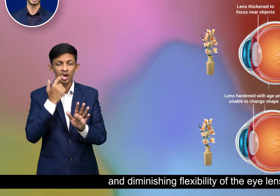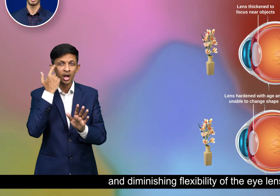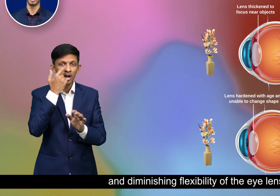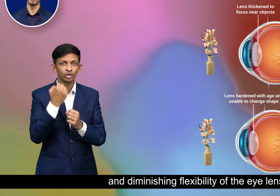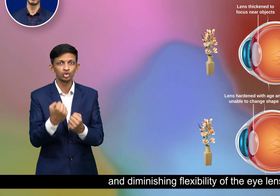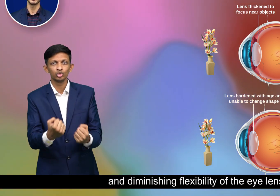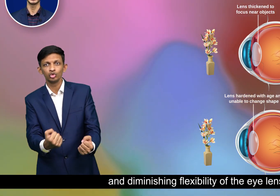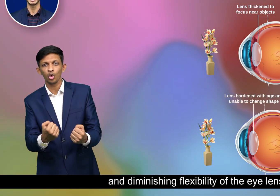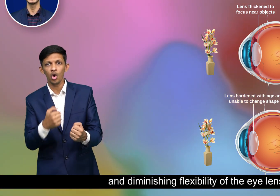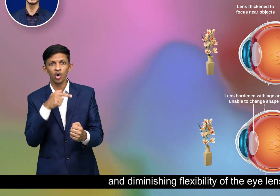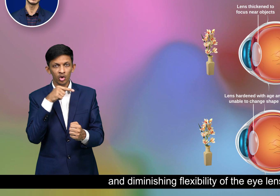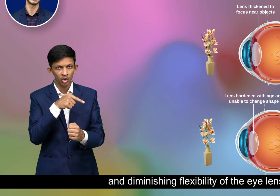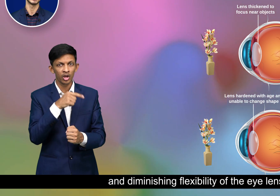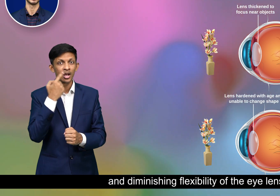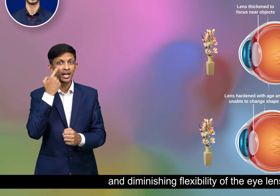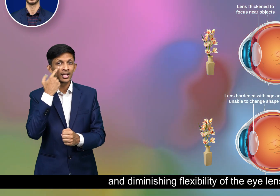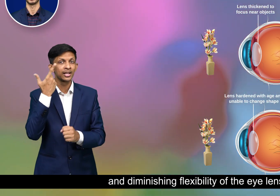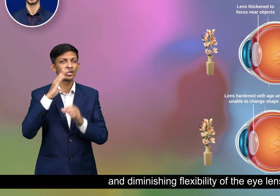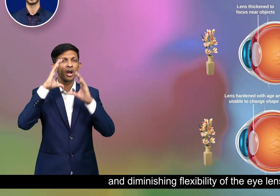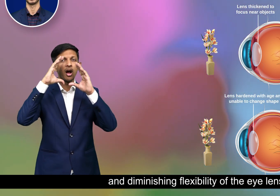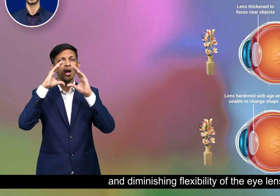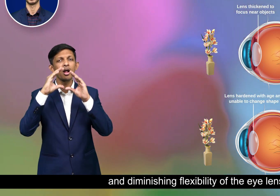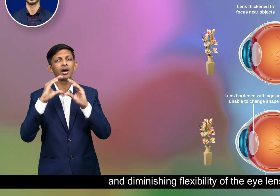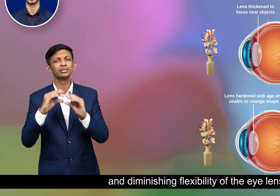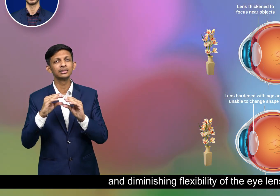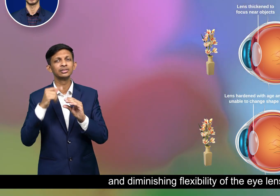flexibility of the eye lens.